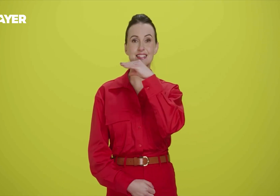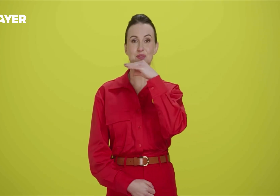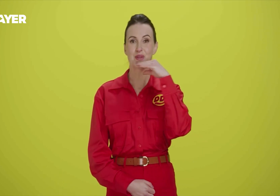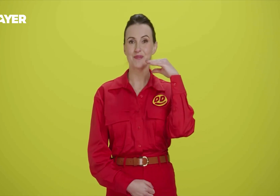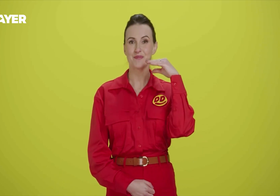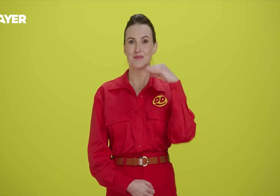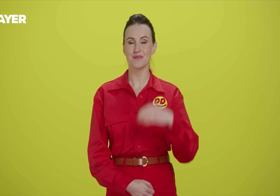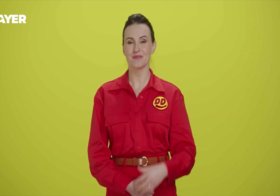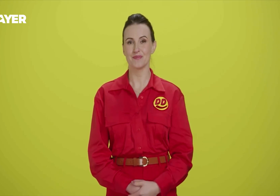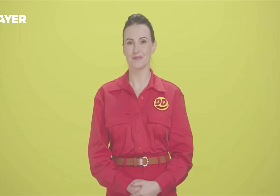Ice cream.